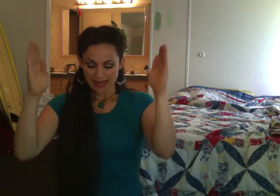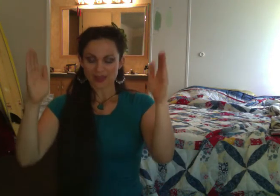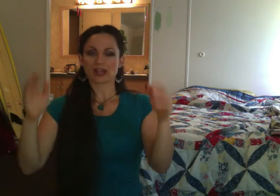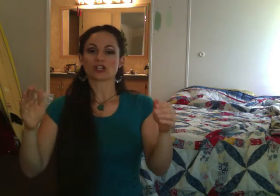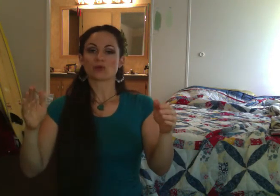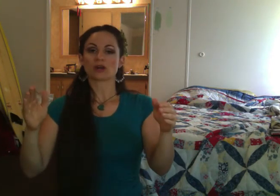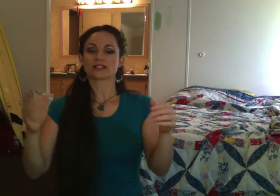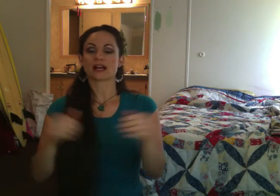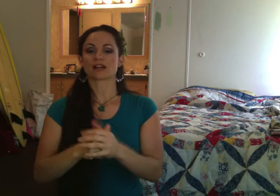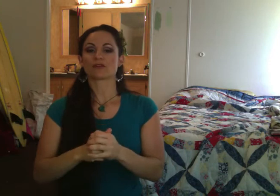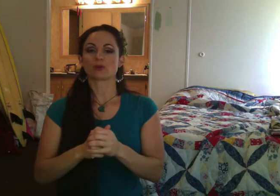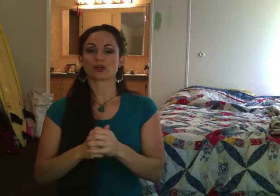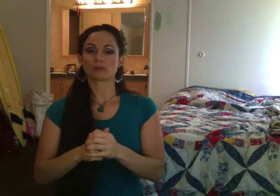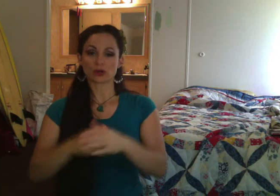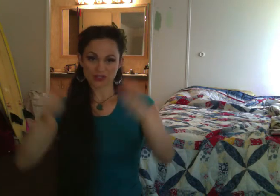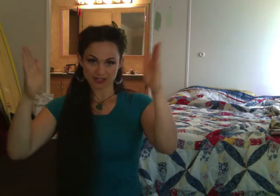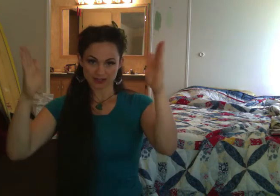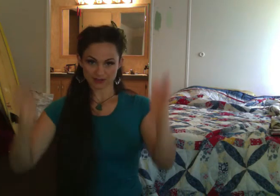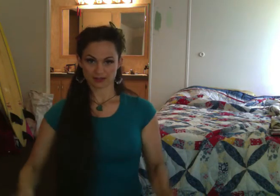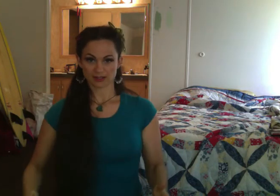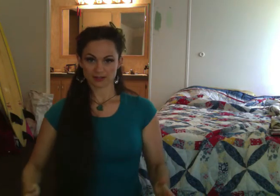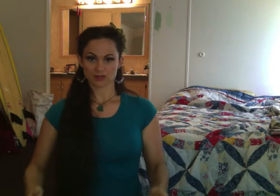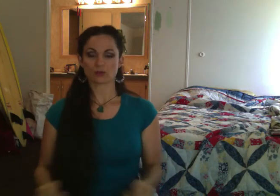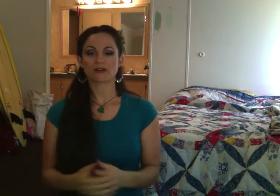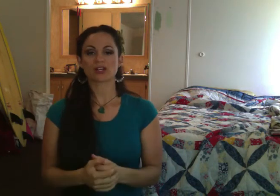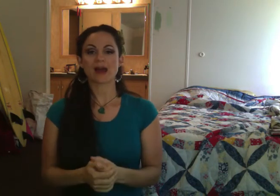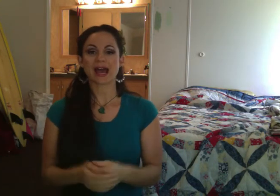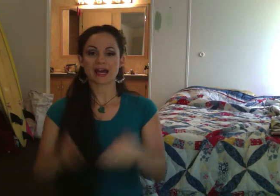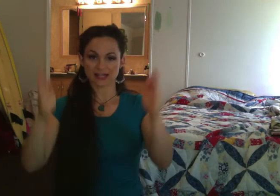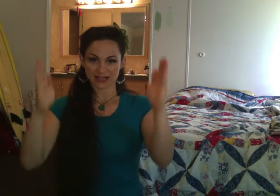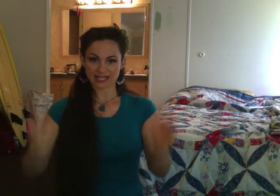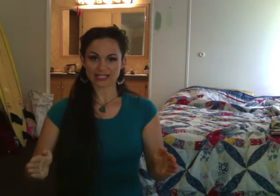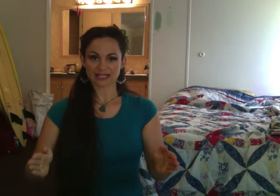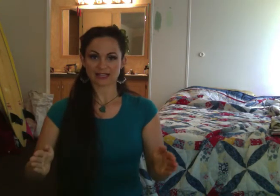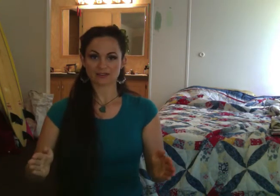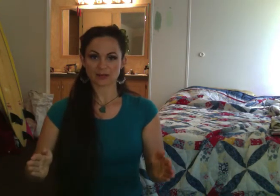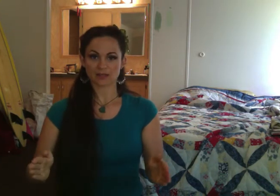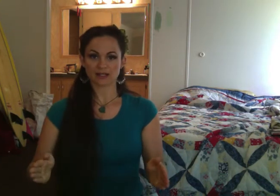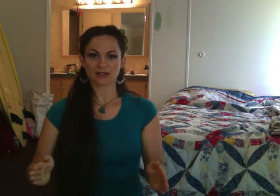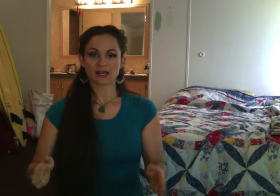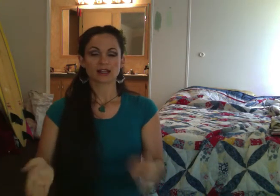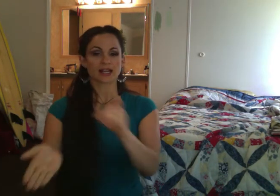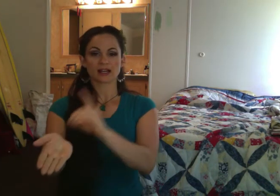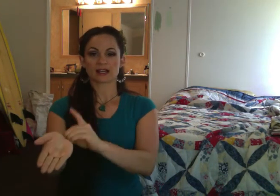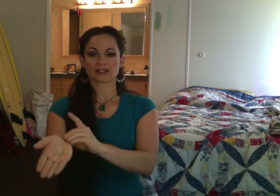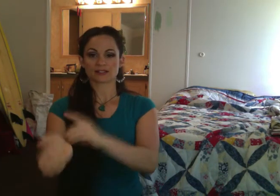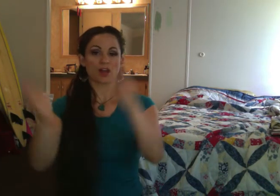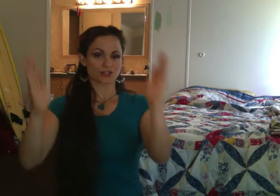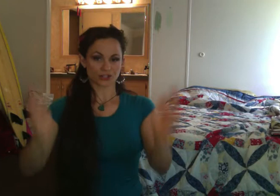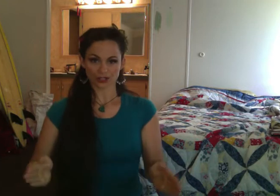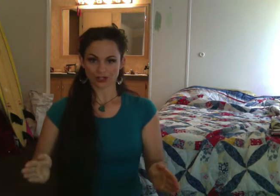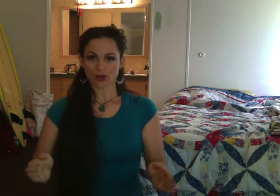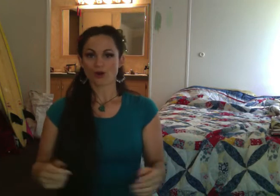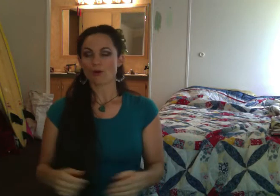then you want to sign for the word person. So whenever you add this at the end of something, like doctor